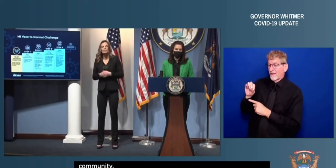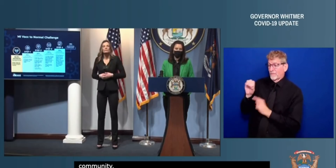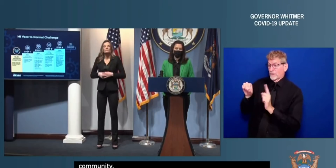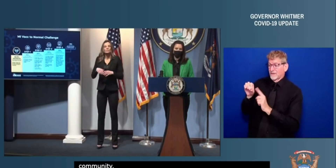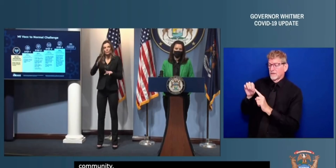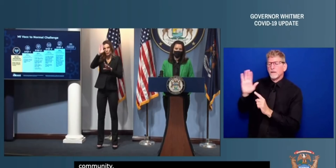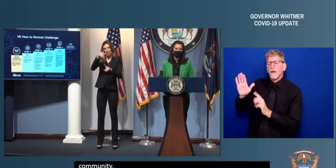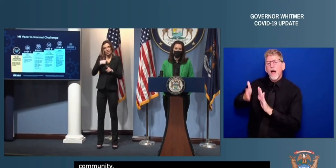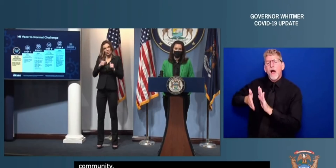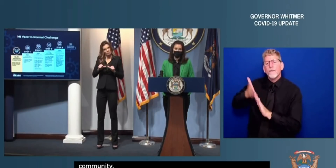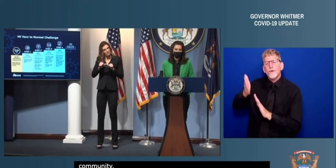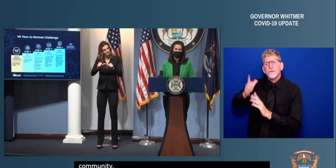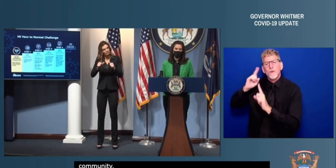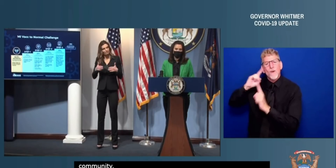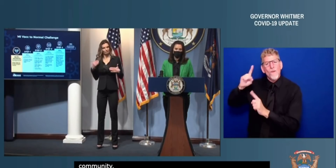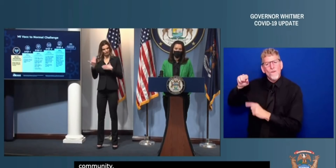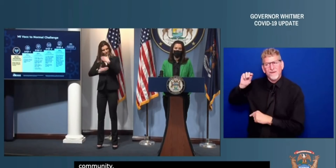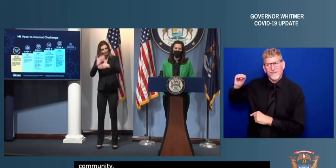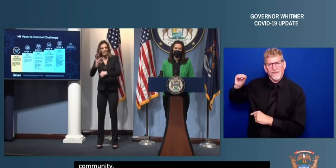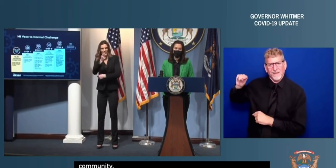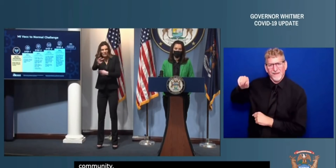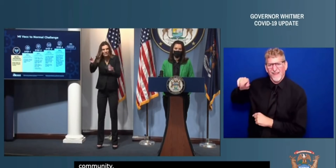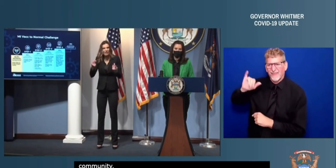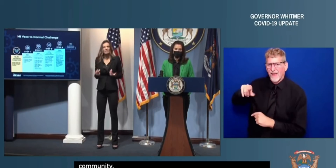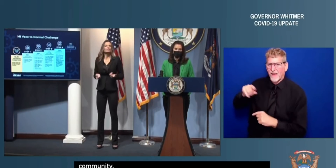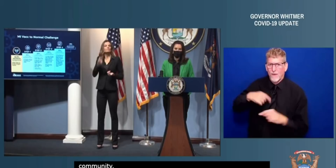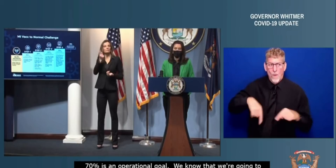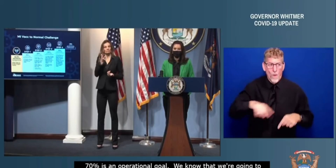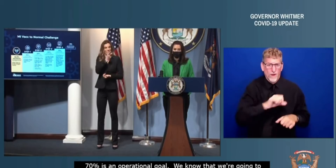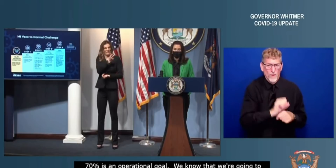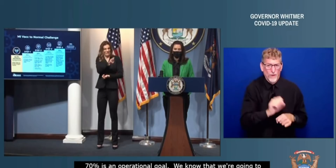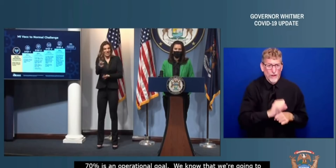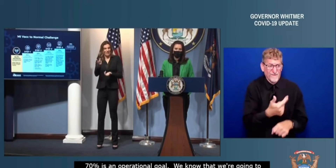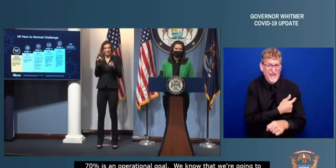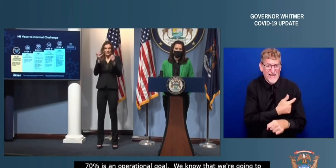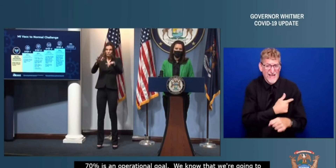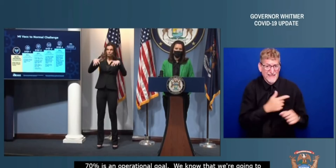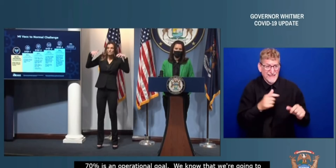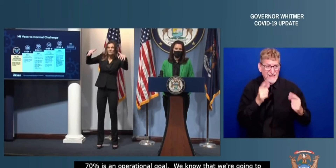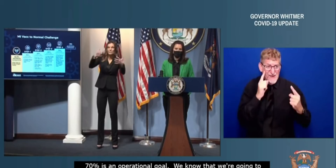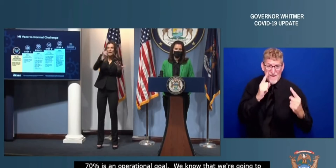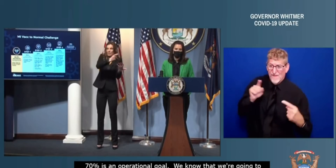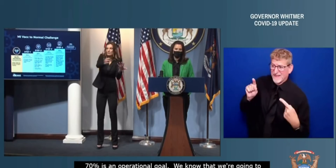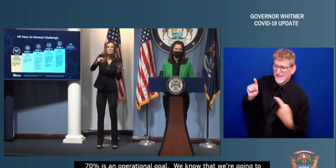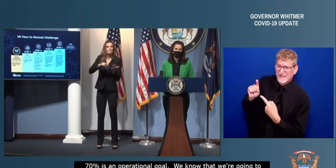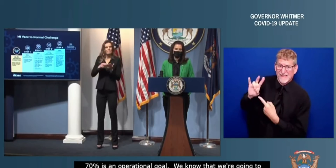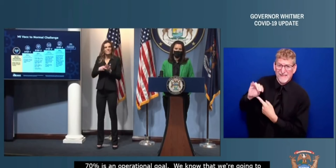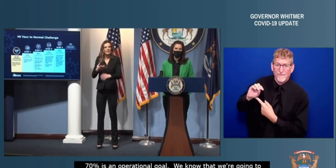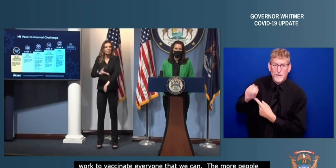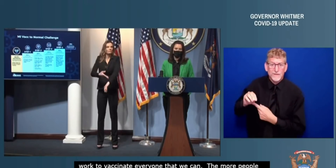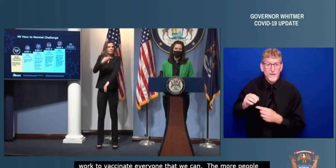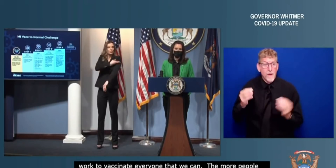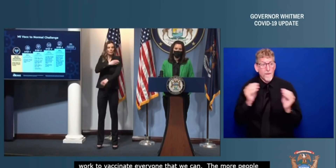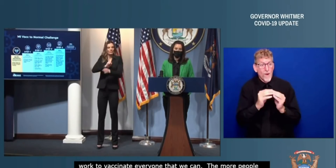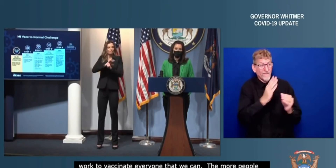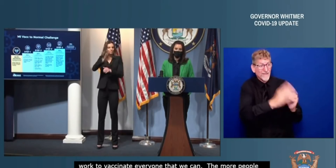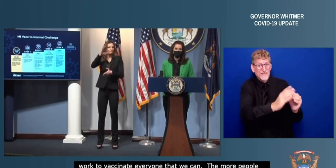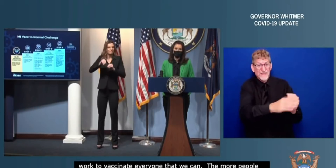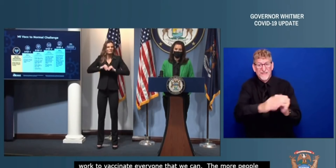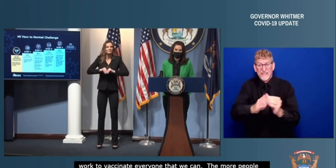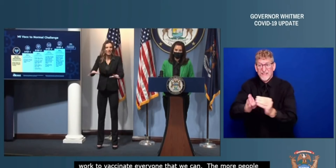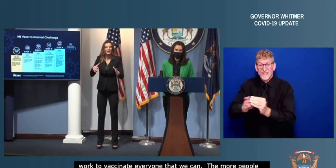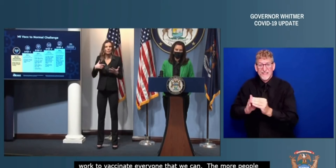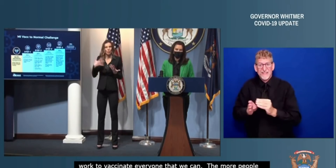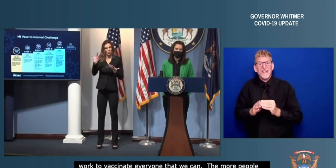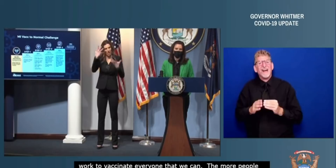vaccinate everyone that we can. The more people that get vaccinated, the better. The more likely we can put this